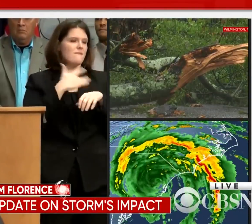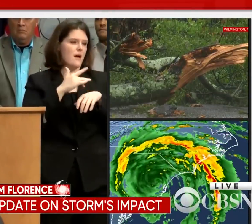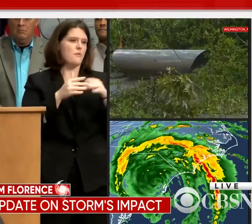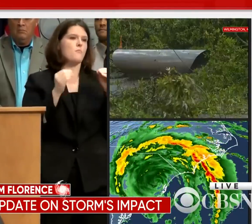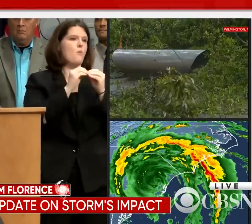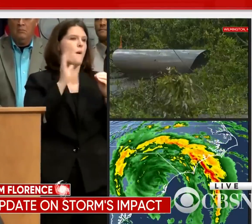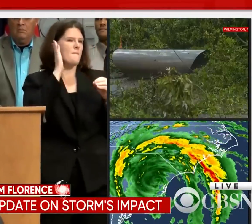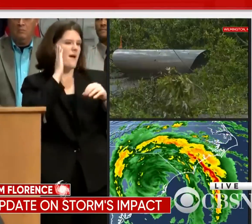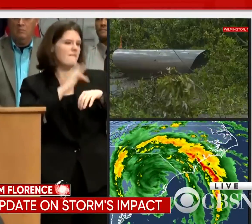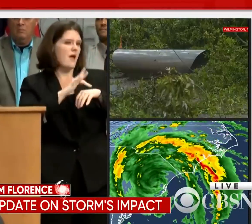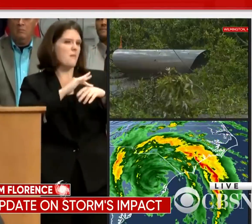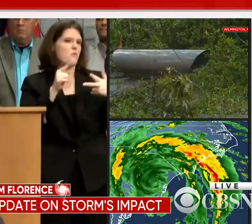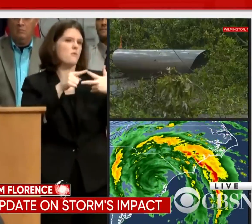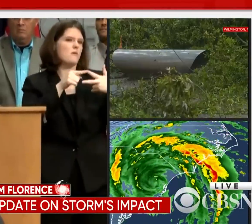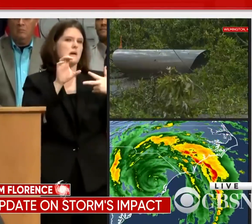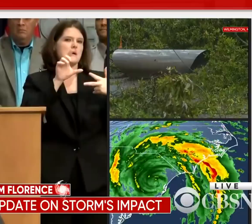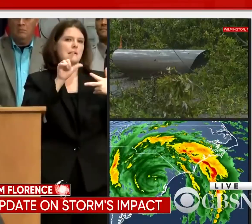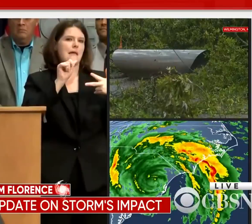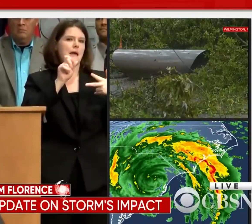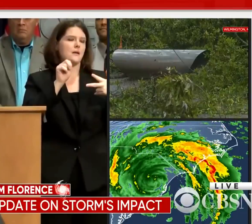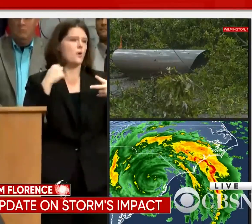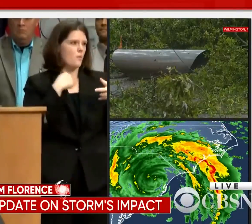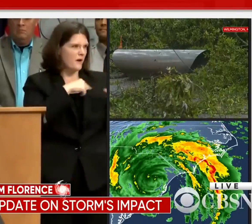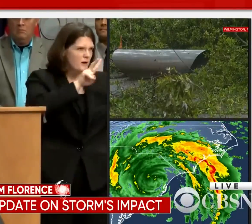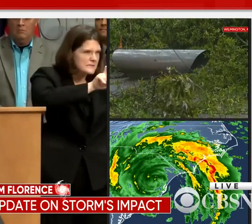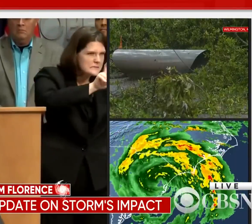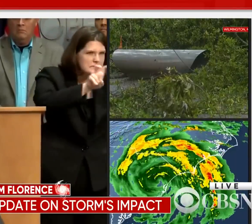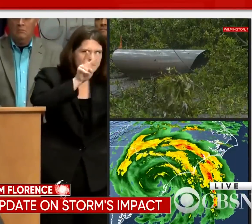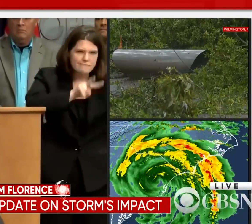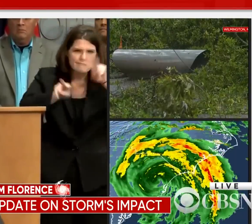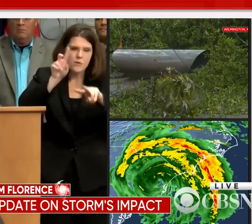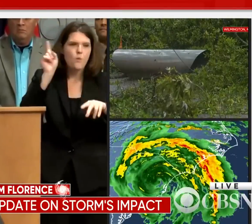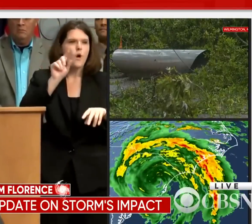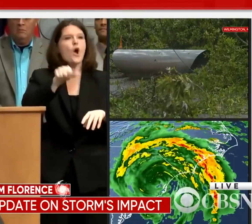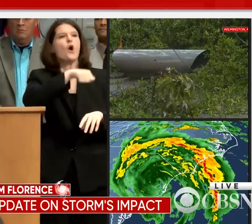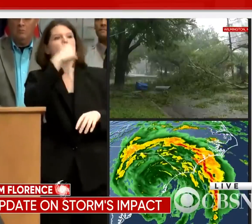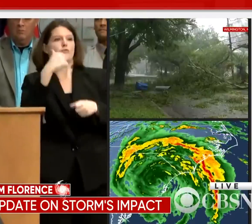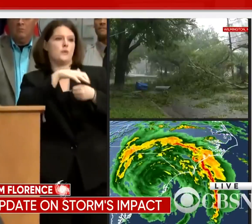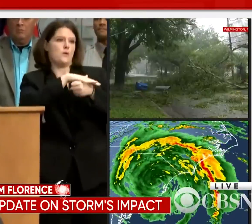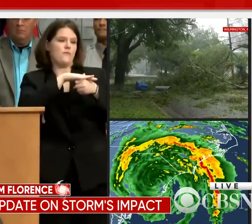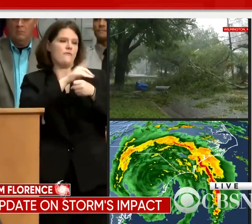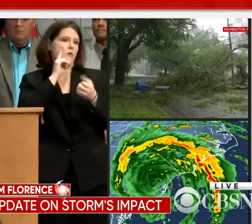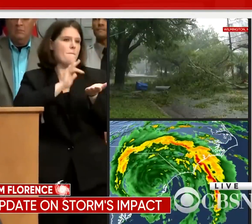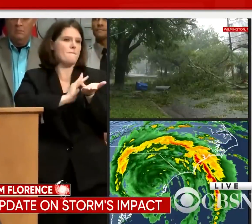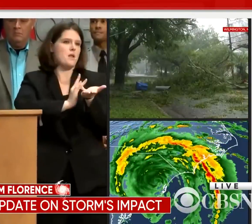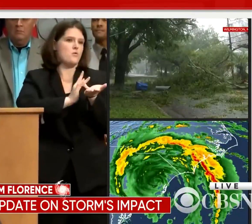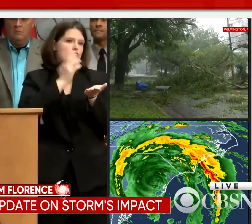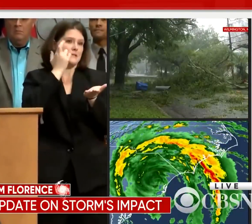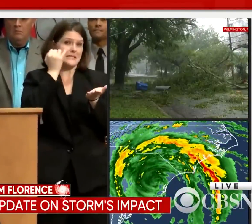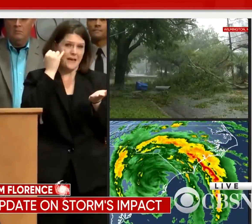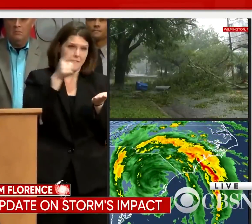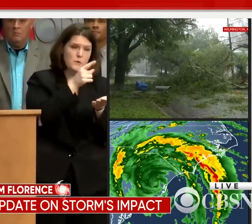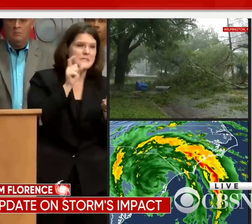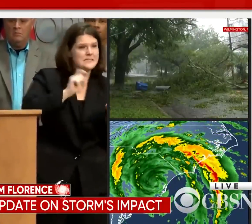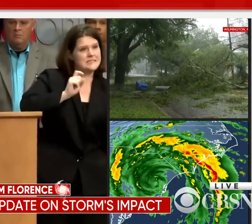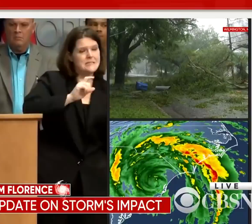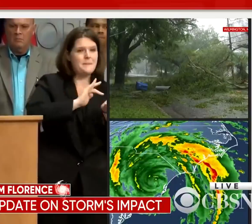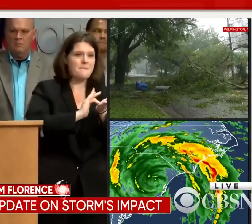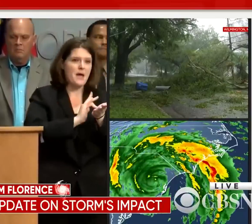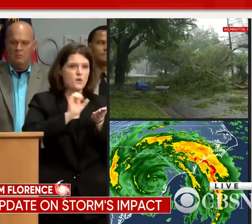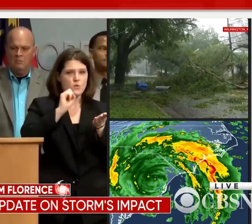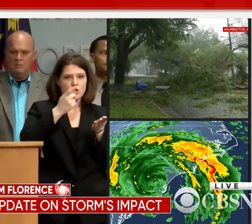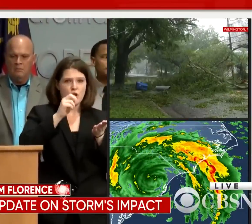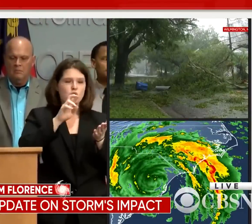And we are evaluating other medical shelter sites at this point. If someone does need to go to a medical shelter, please call local